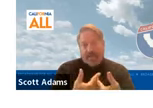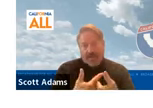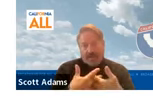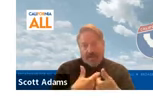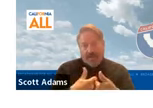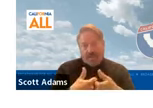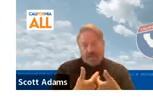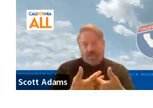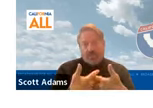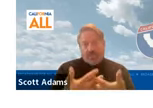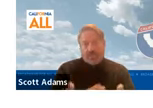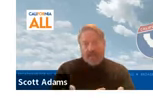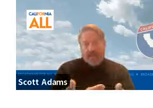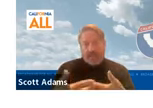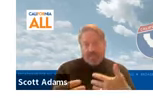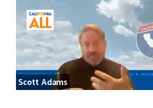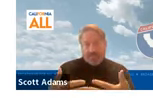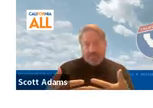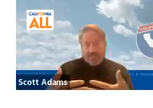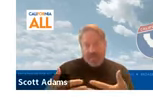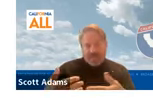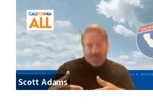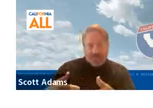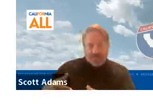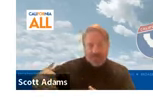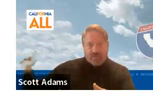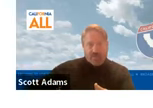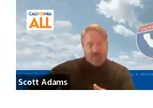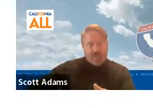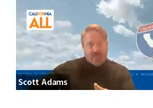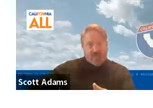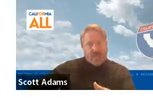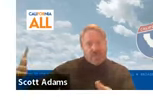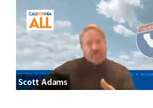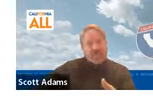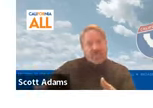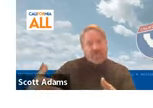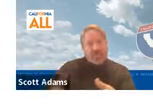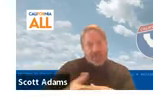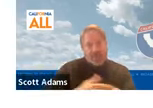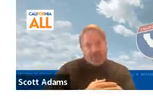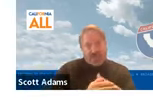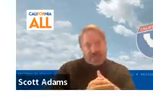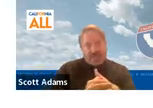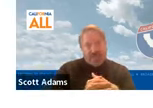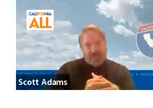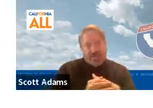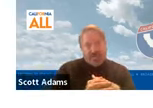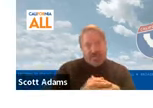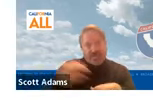we have are the resources we have, and there's a real call to action because we have to put together a draft digital equity